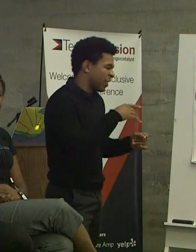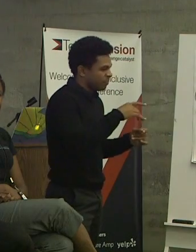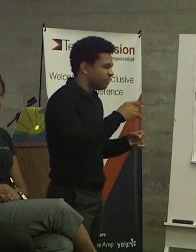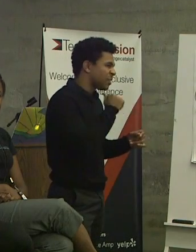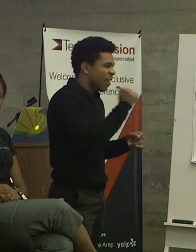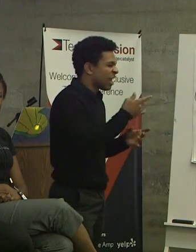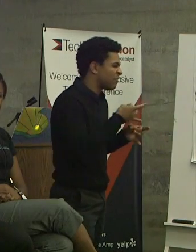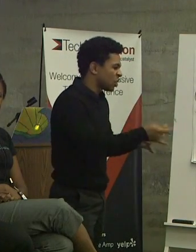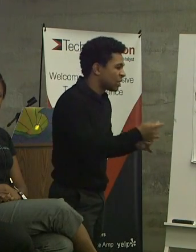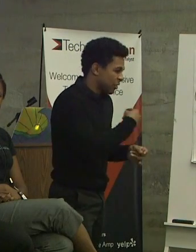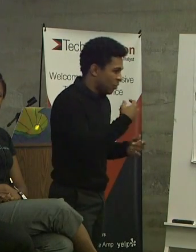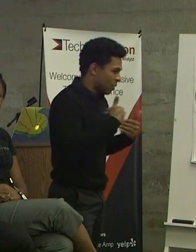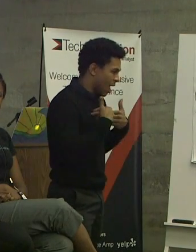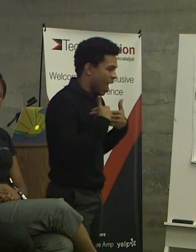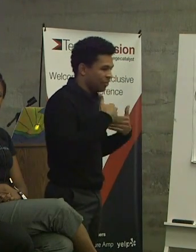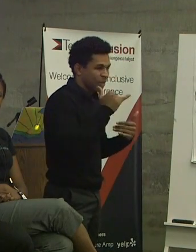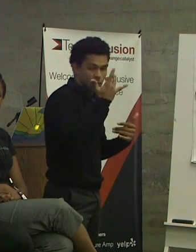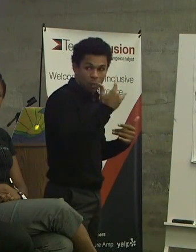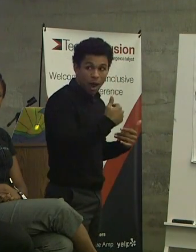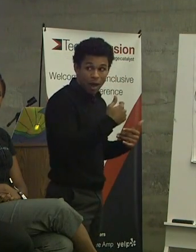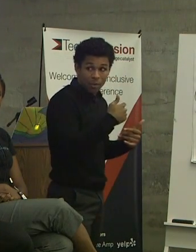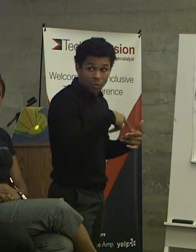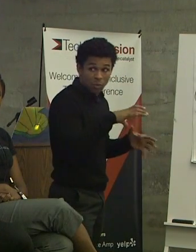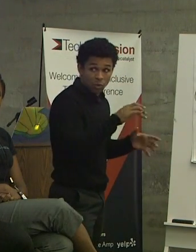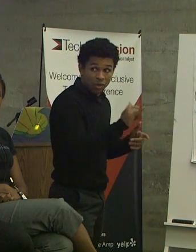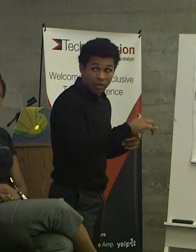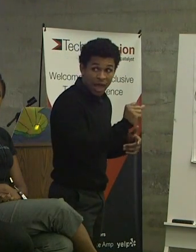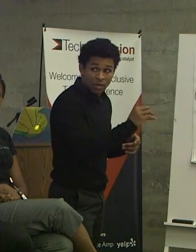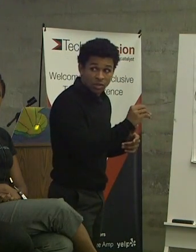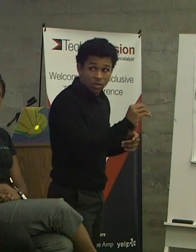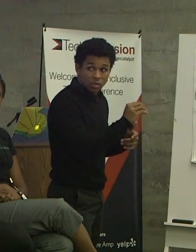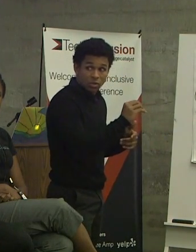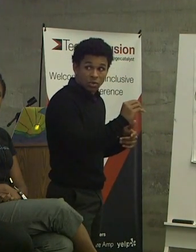my organization was a number one feeder team. So